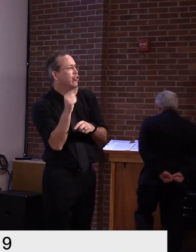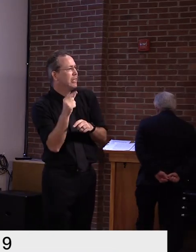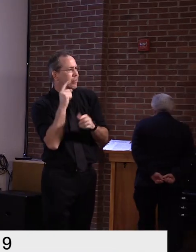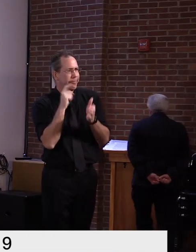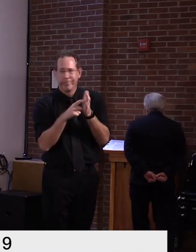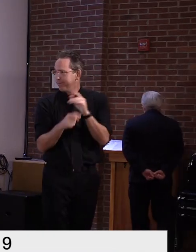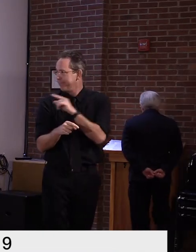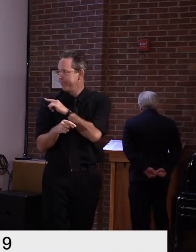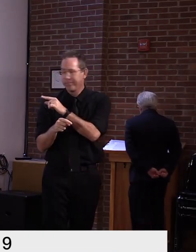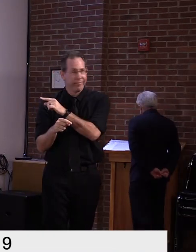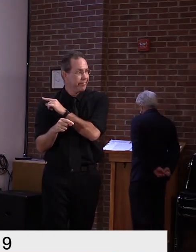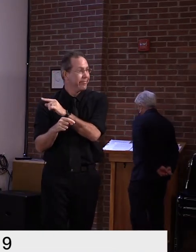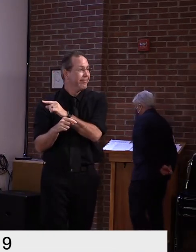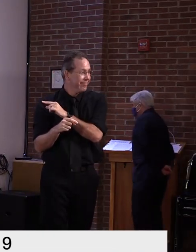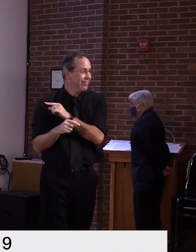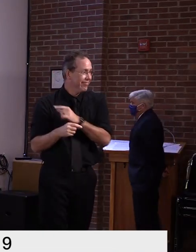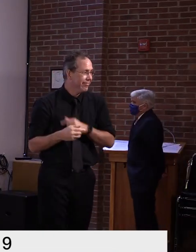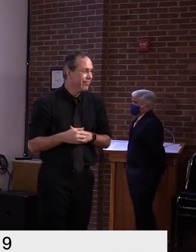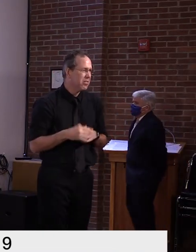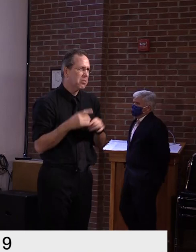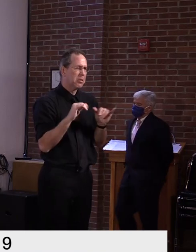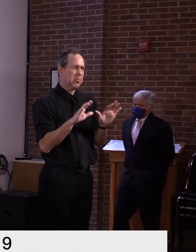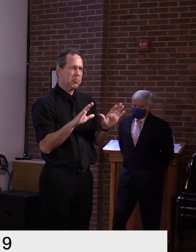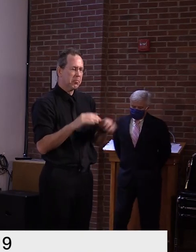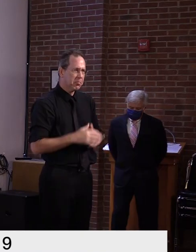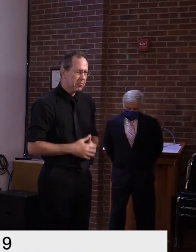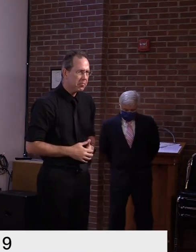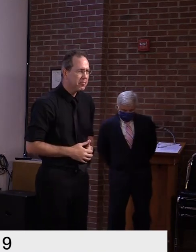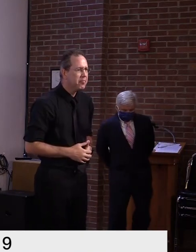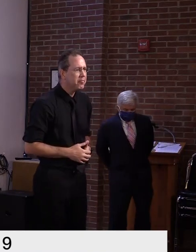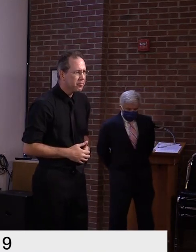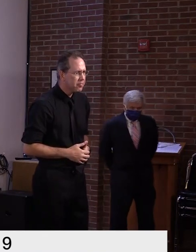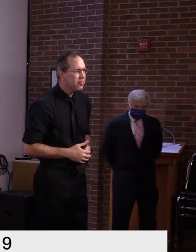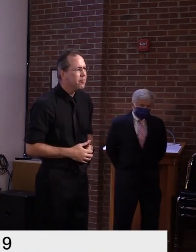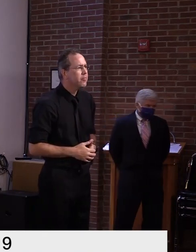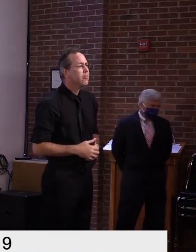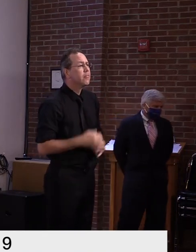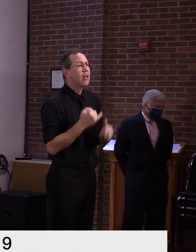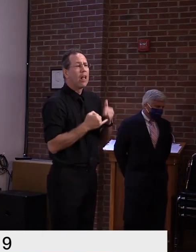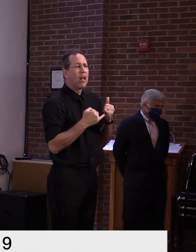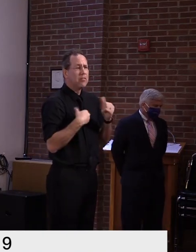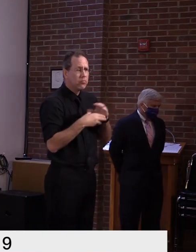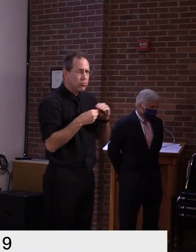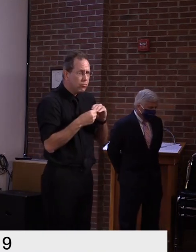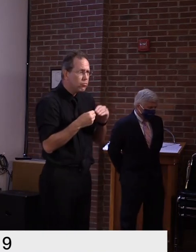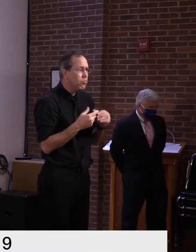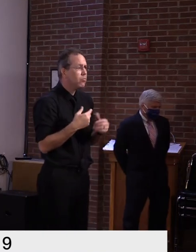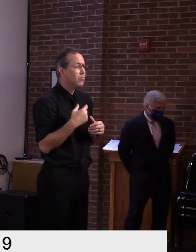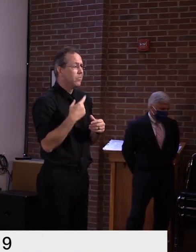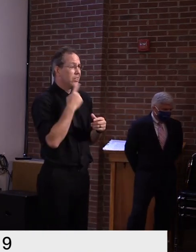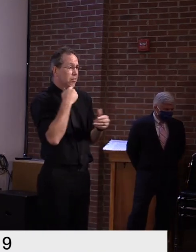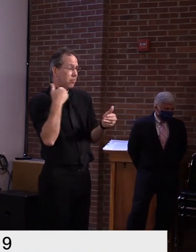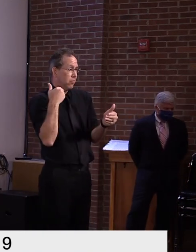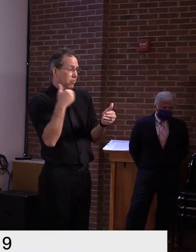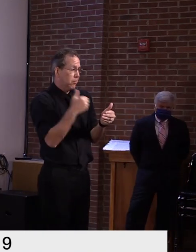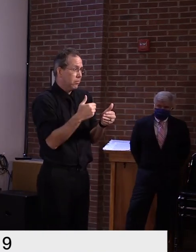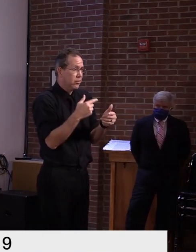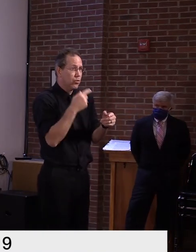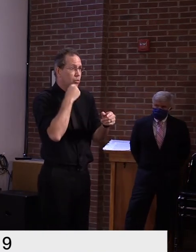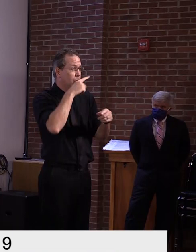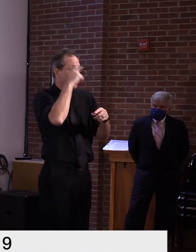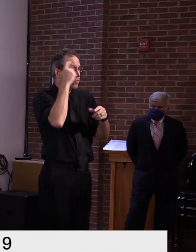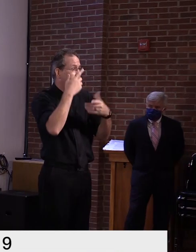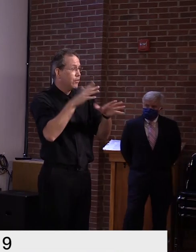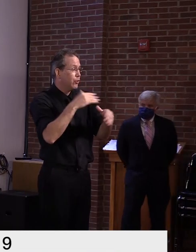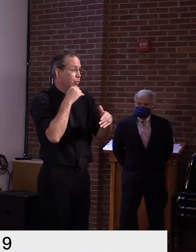particularly strongly. And then lastly, we just wanted to show a slide now that we're getting toward the end of summer that shows the out-of-state mobility